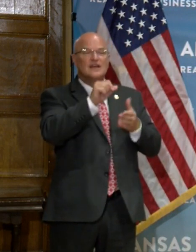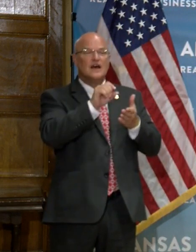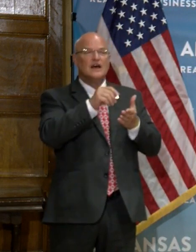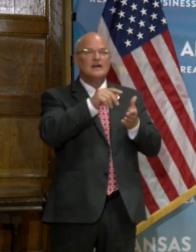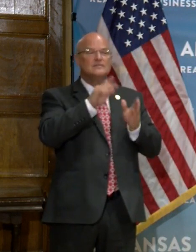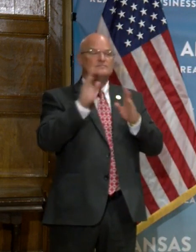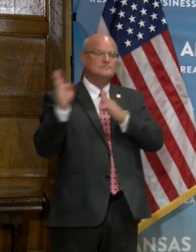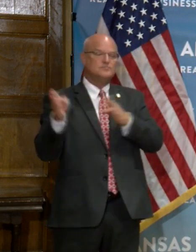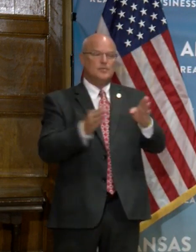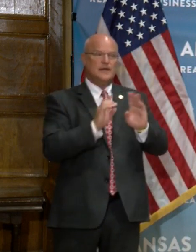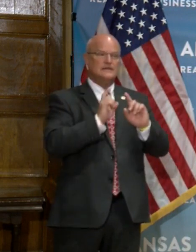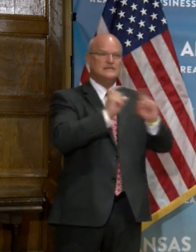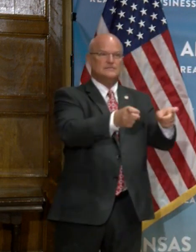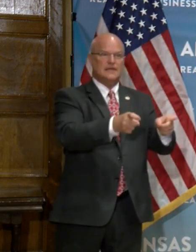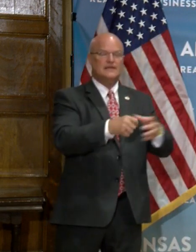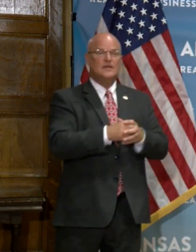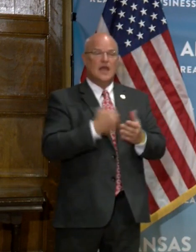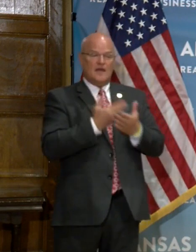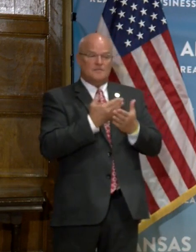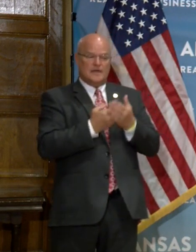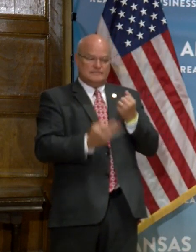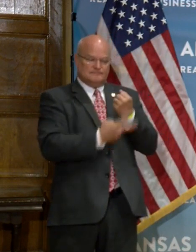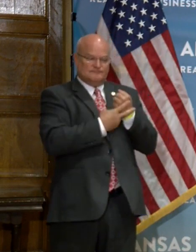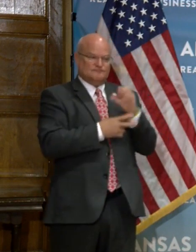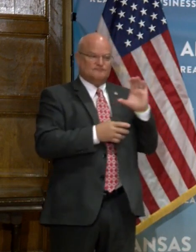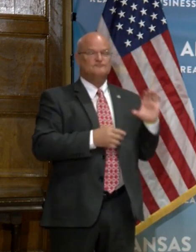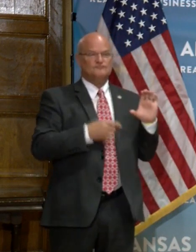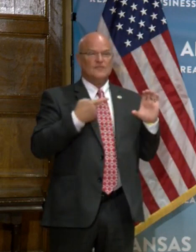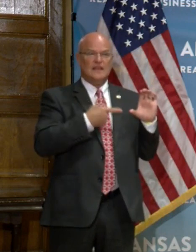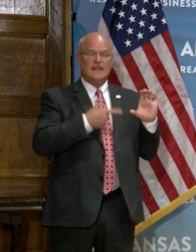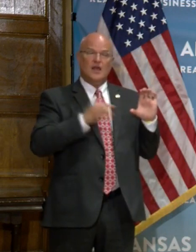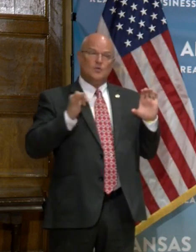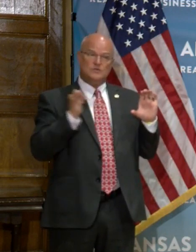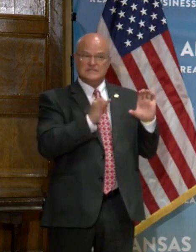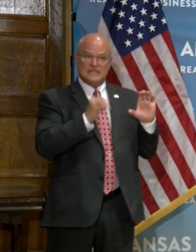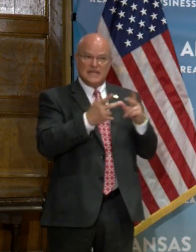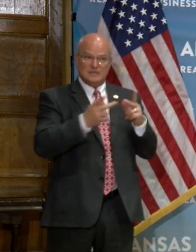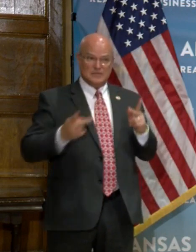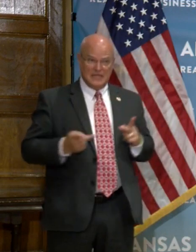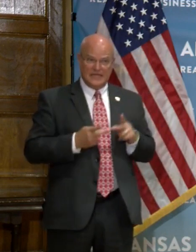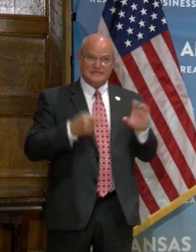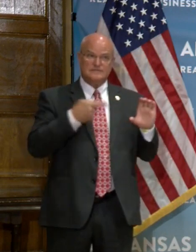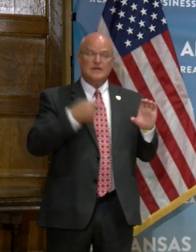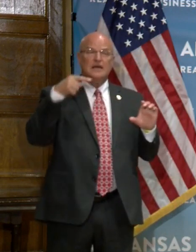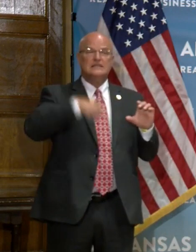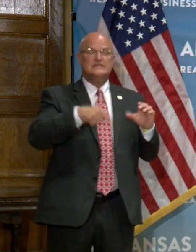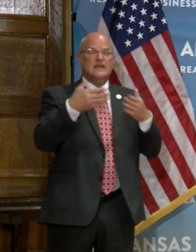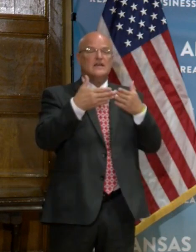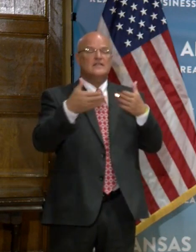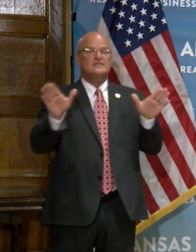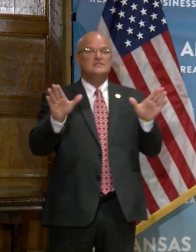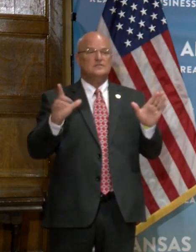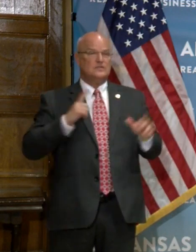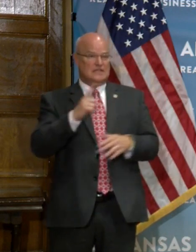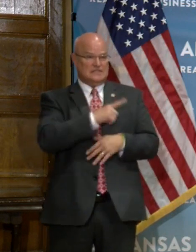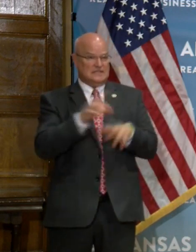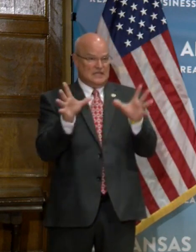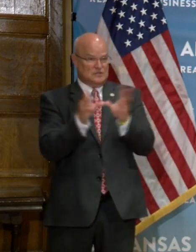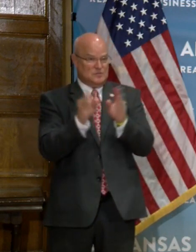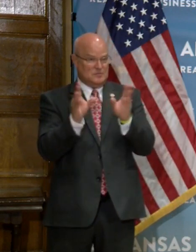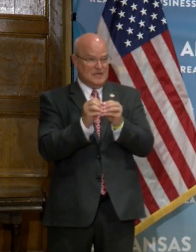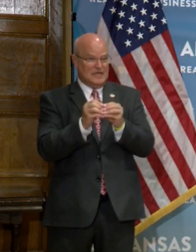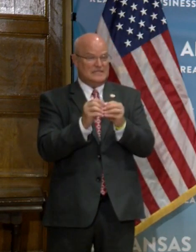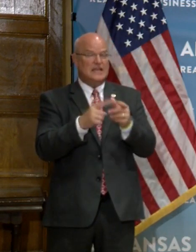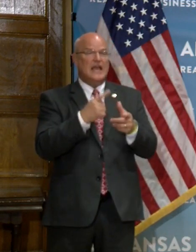And what it means when we have unallocated reserves is that will stay in place until the General Assembly meets